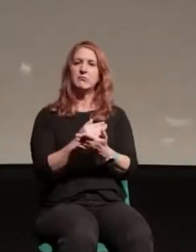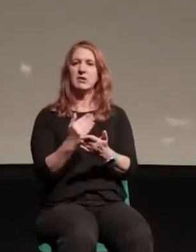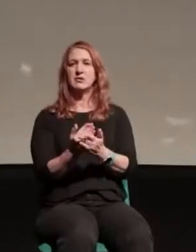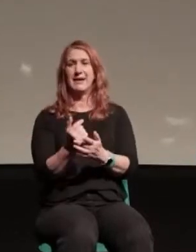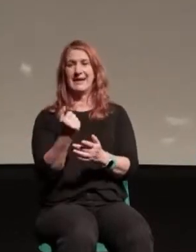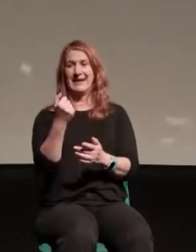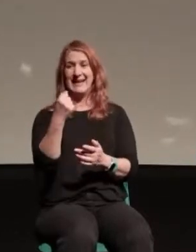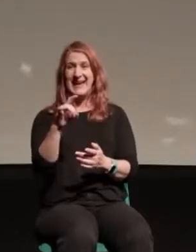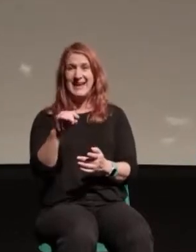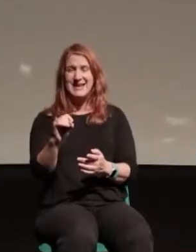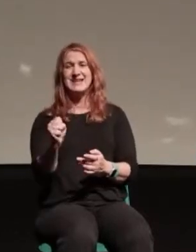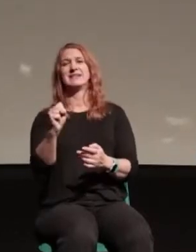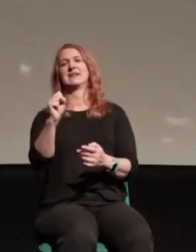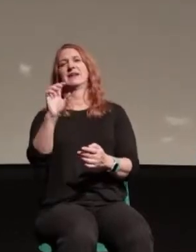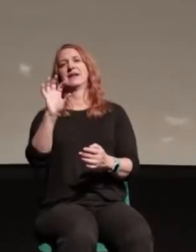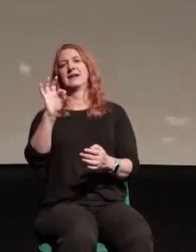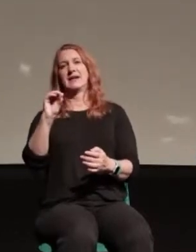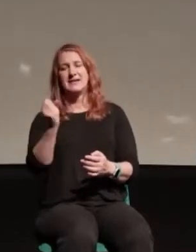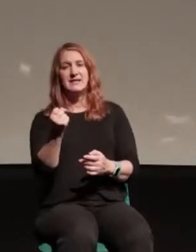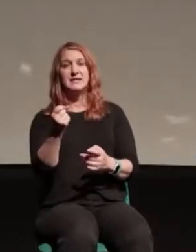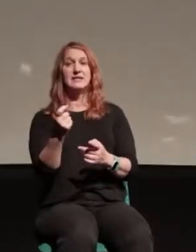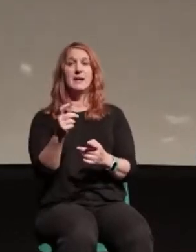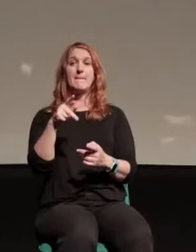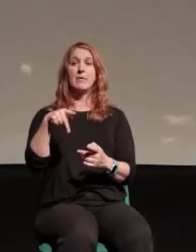early 90s, public media was able to fund